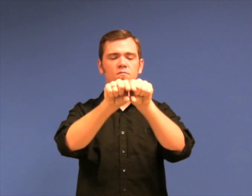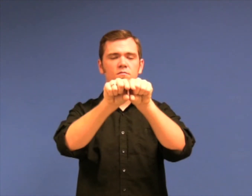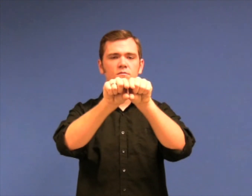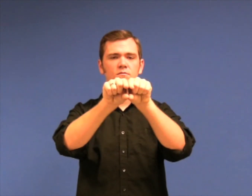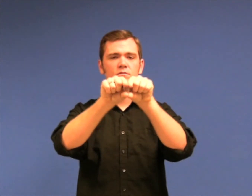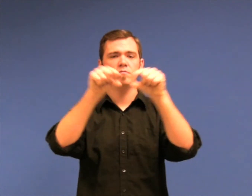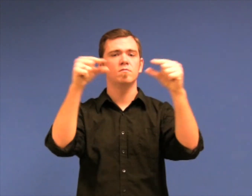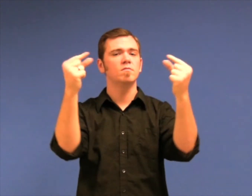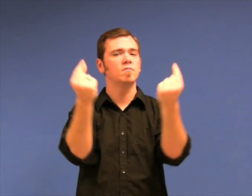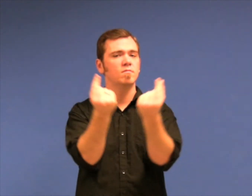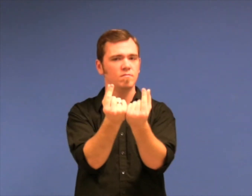Group.